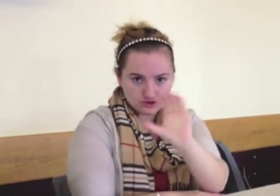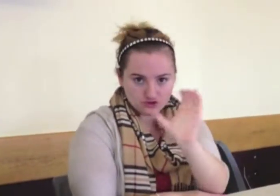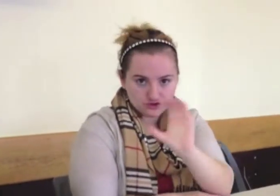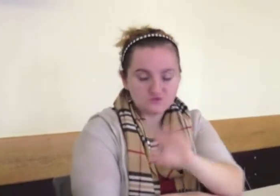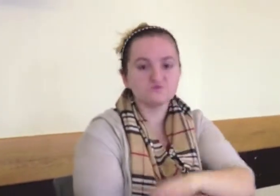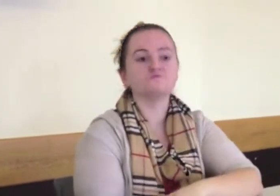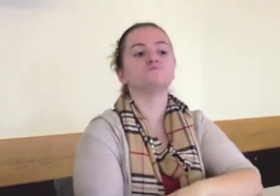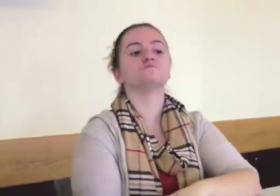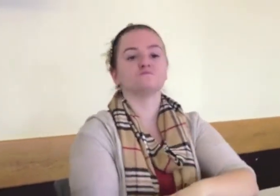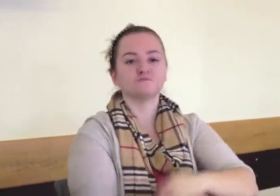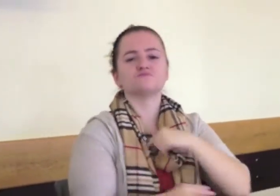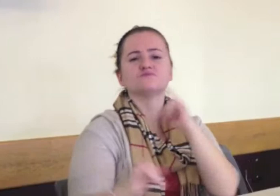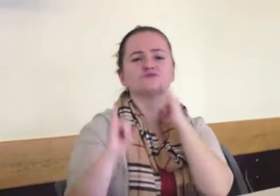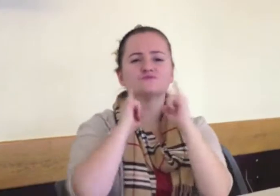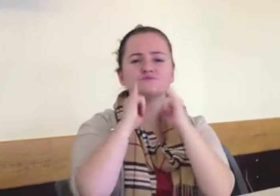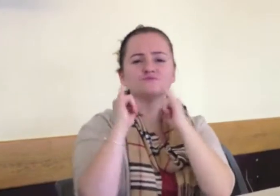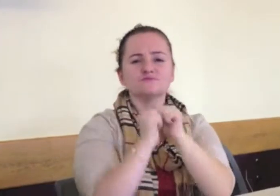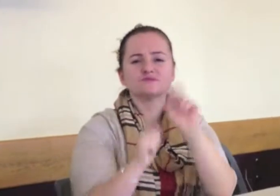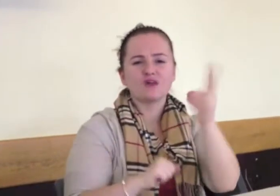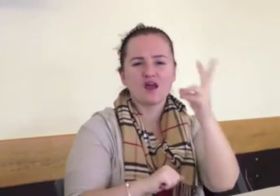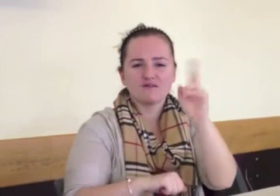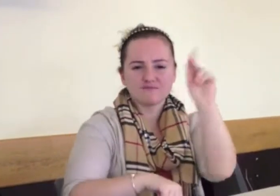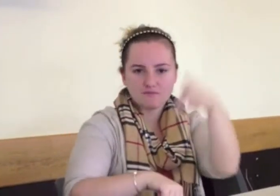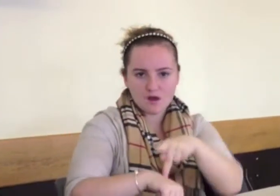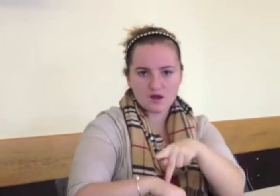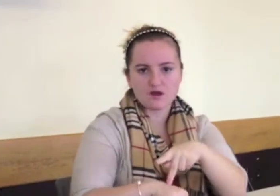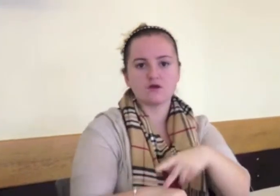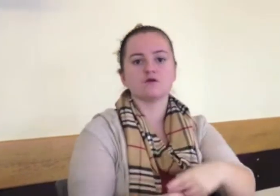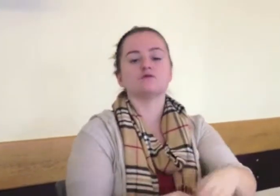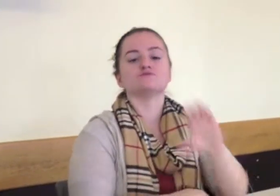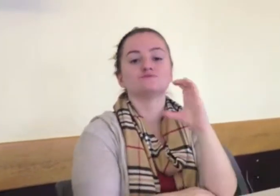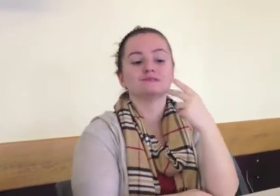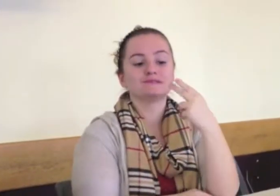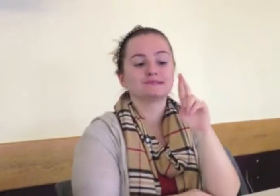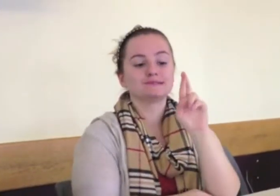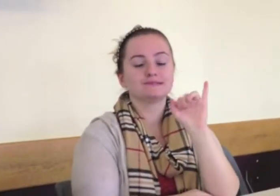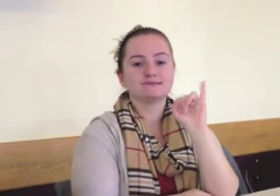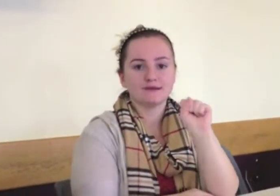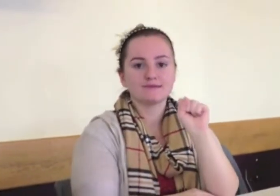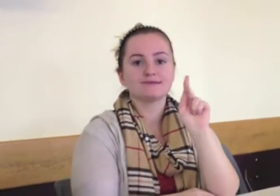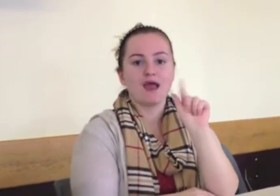support prostate cancer. I was excited to have an interview with our secondary principal, Chris Kafton.